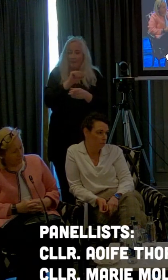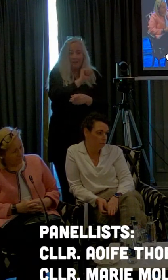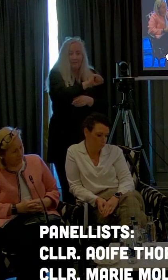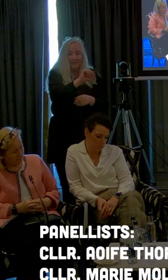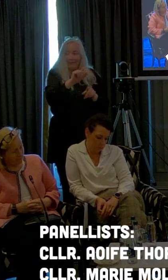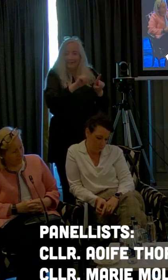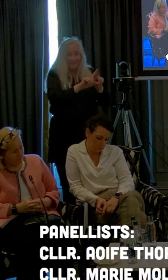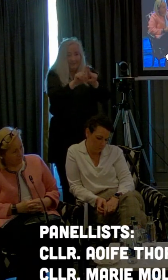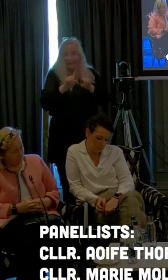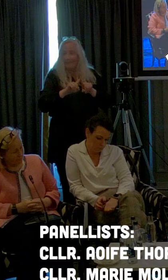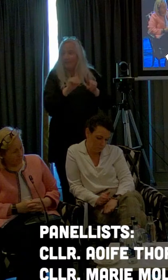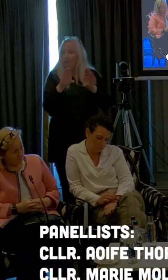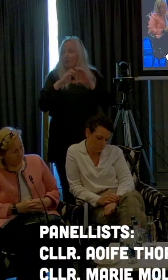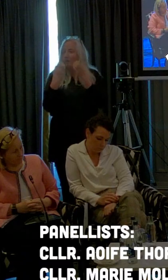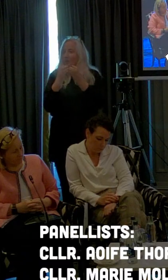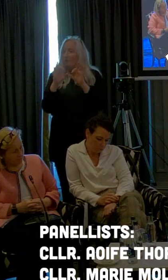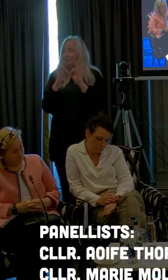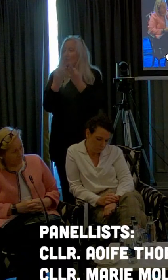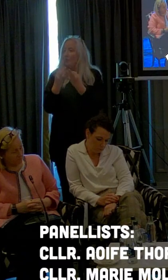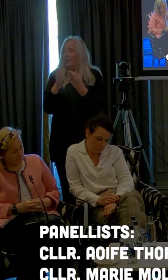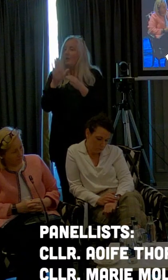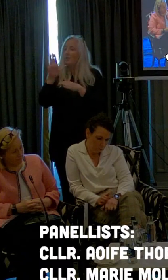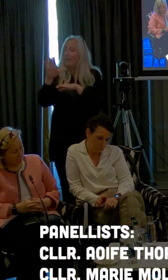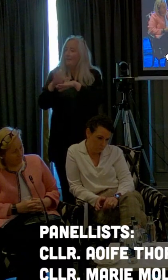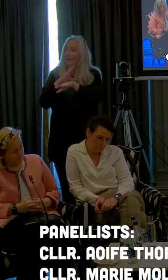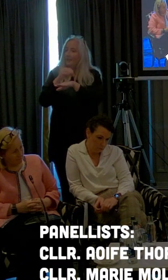you can't start and stop. You have to continually keep